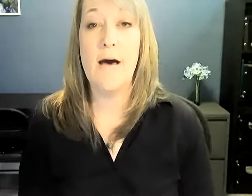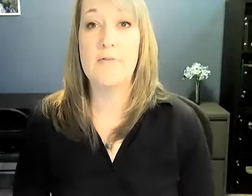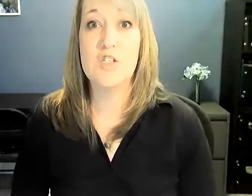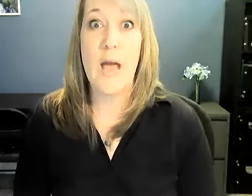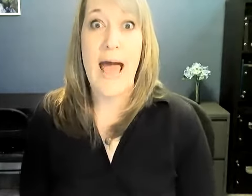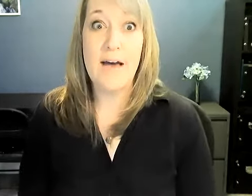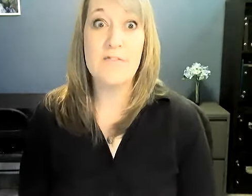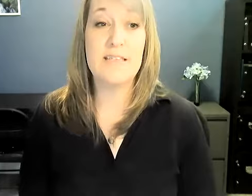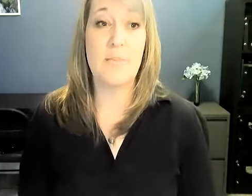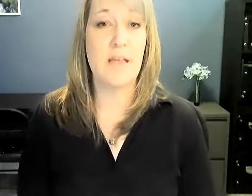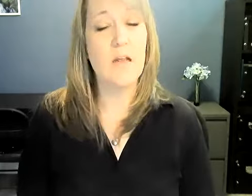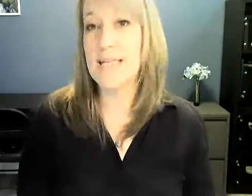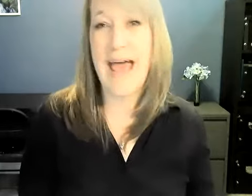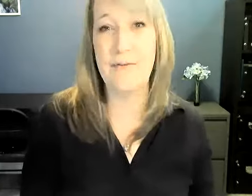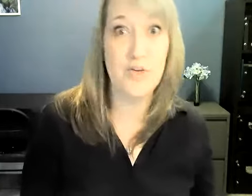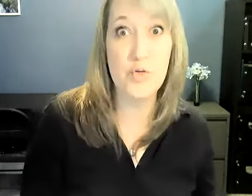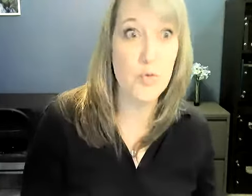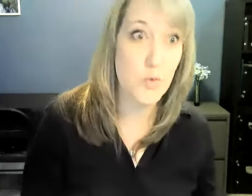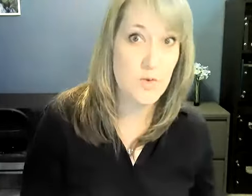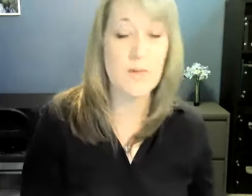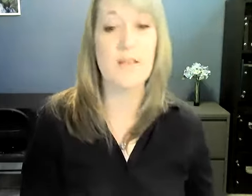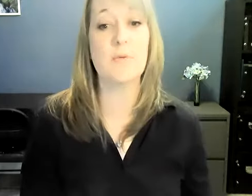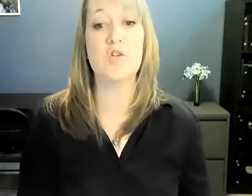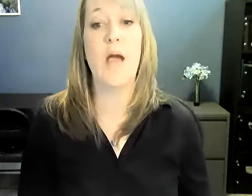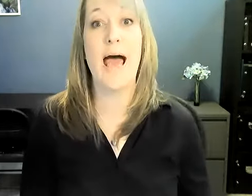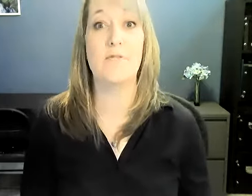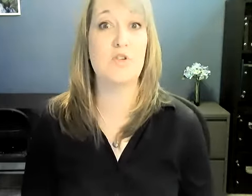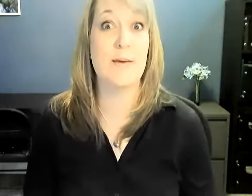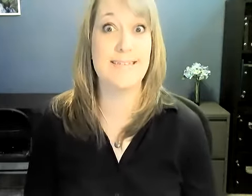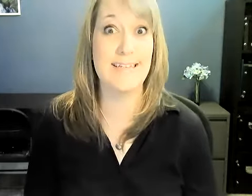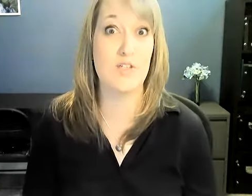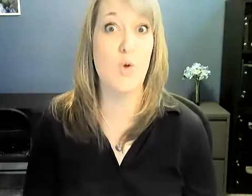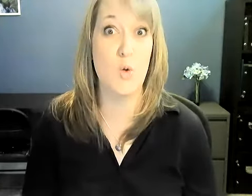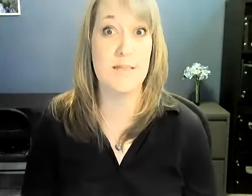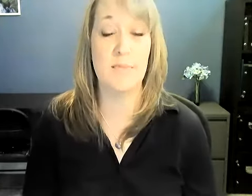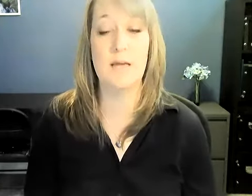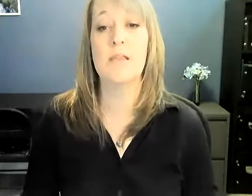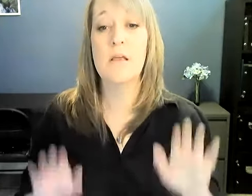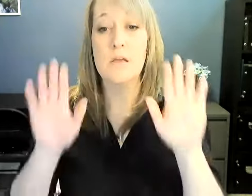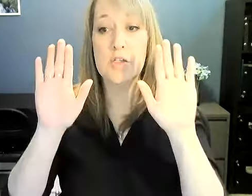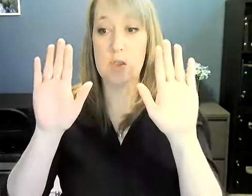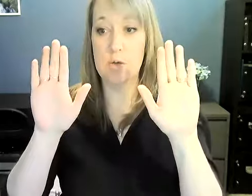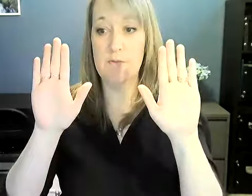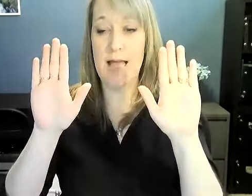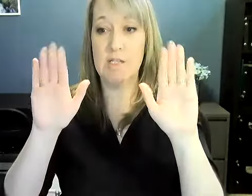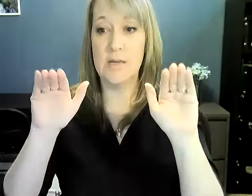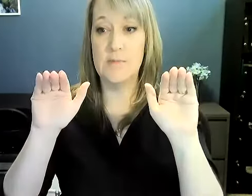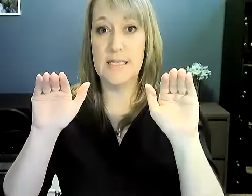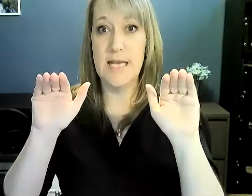Have, to have something, not to have to do something, but to have, to possess, to own something. 2 flat hand shapes bent in